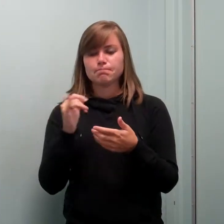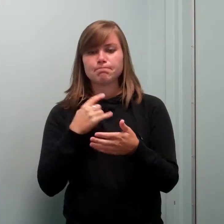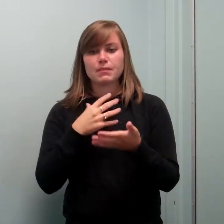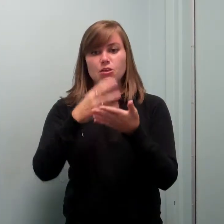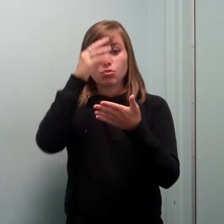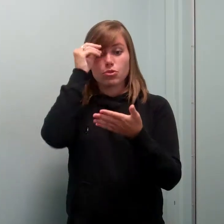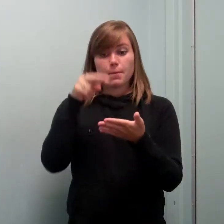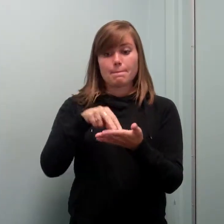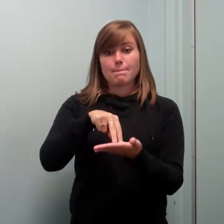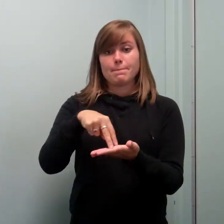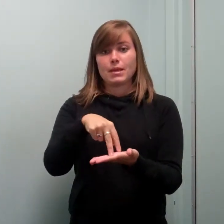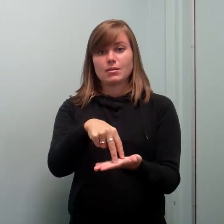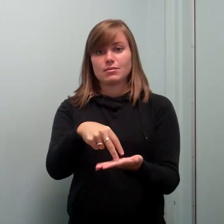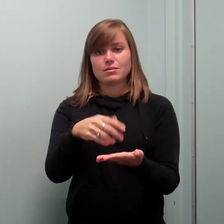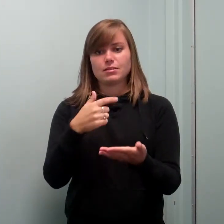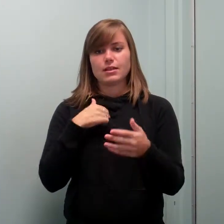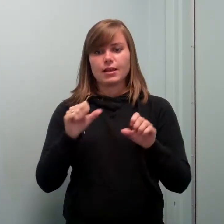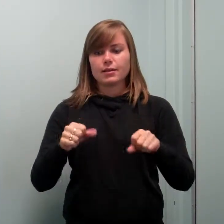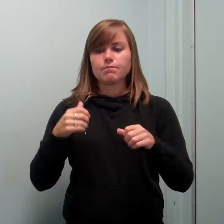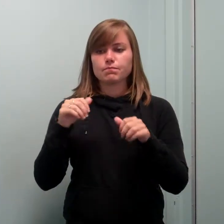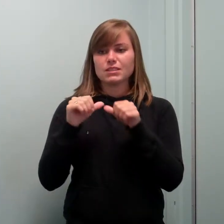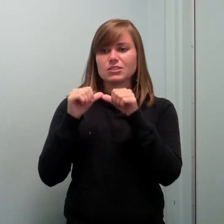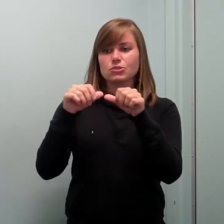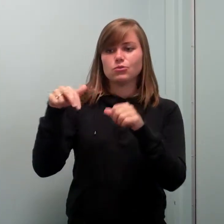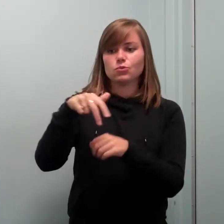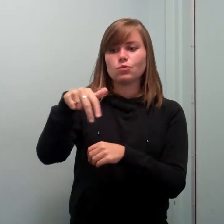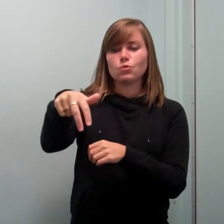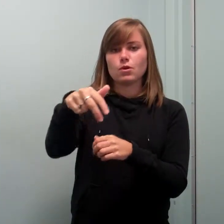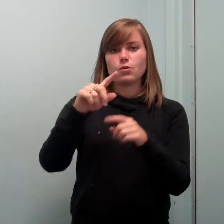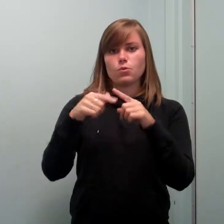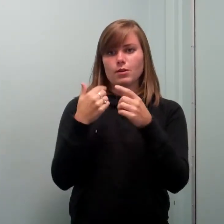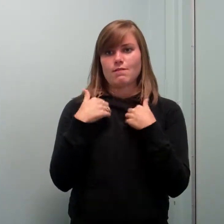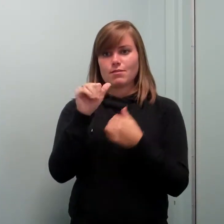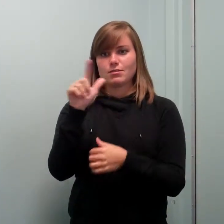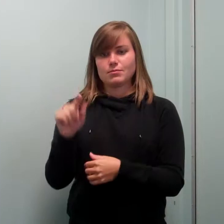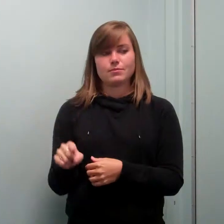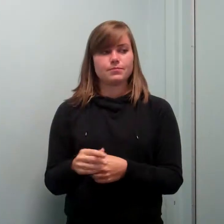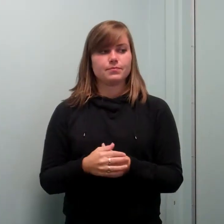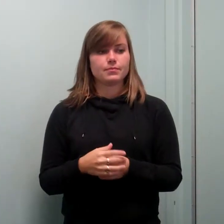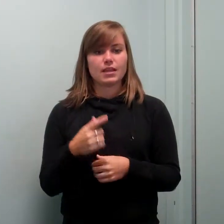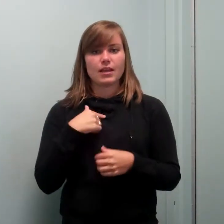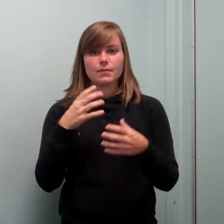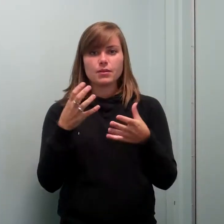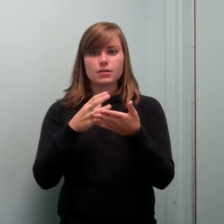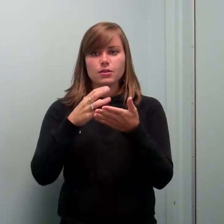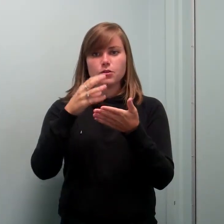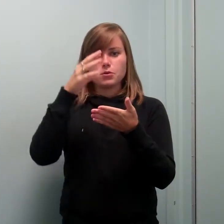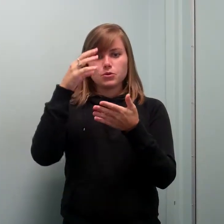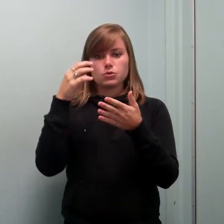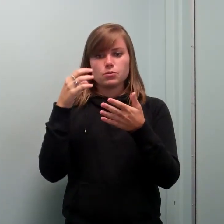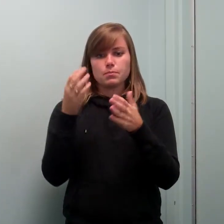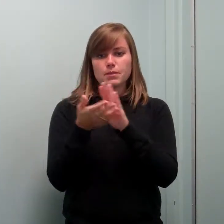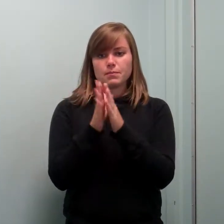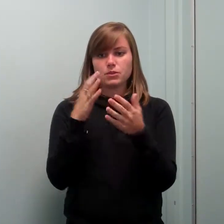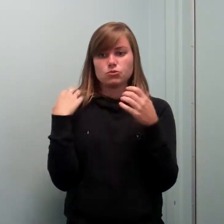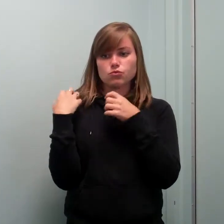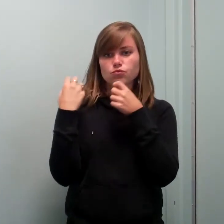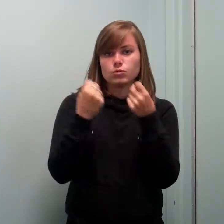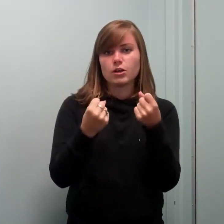able to be mobile. I'm doing weight-bearing exercise so that I have the muscle strength, so that when I start to wither, I have more time that